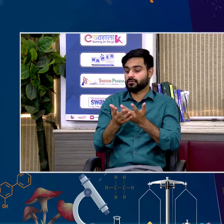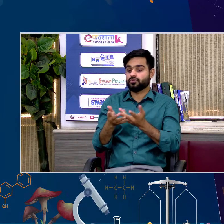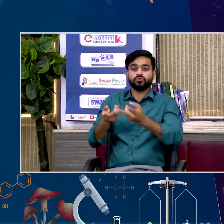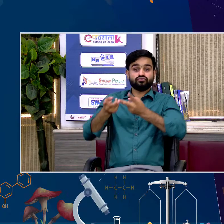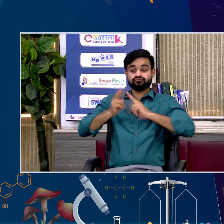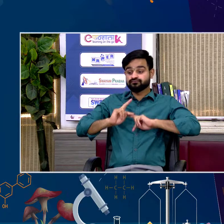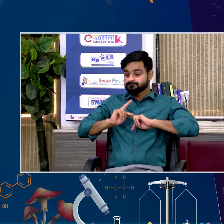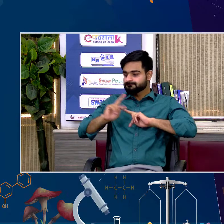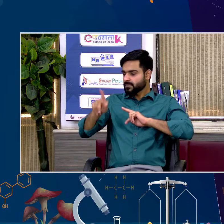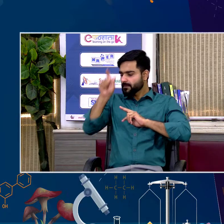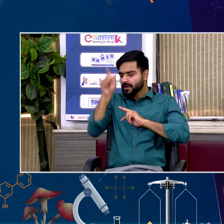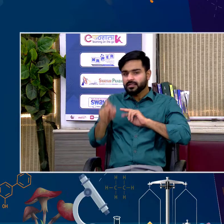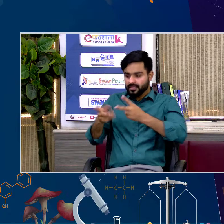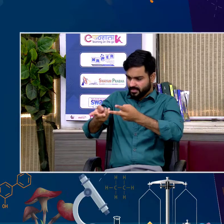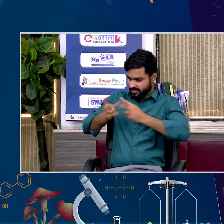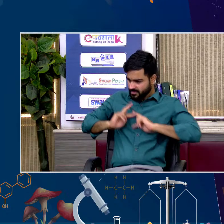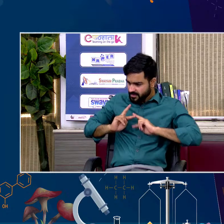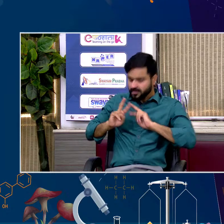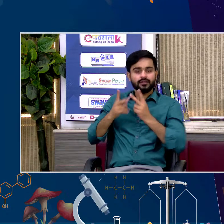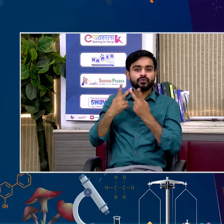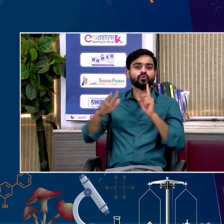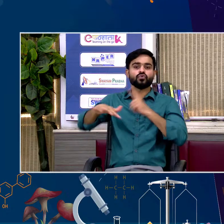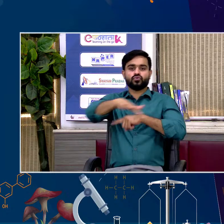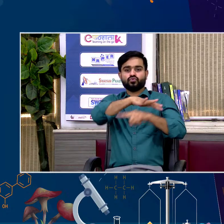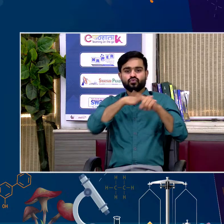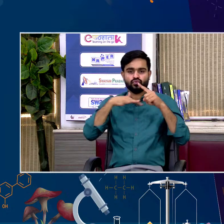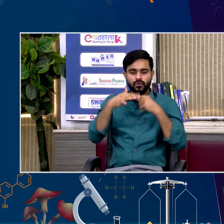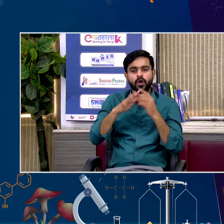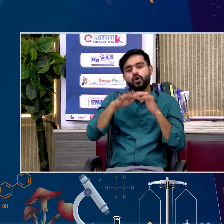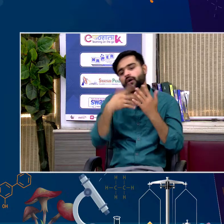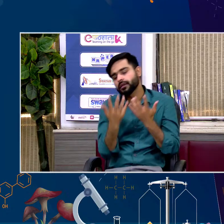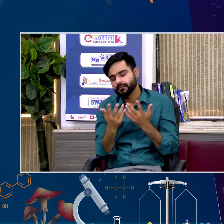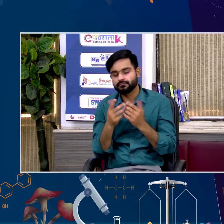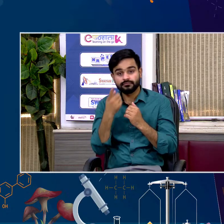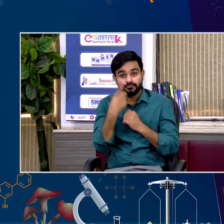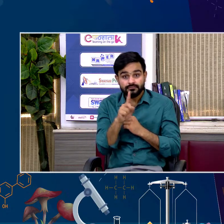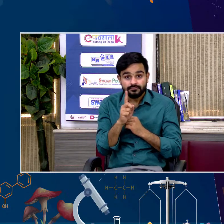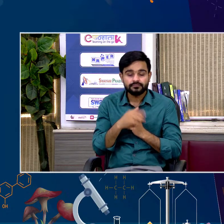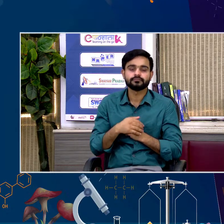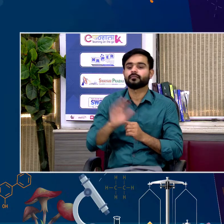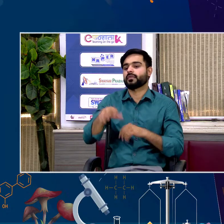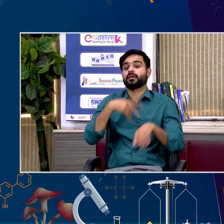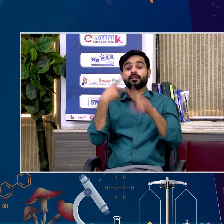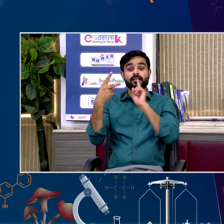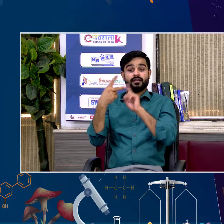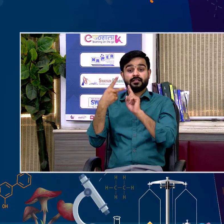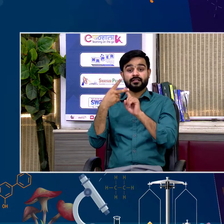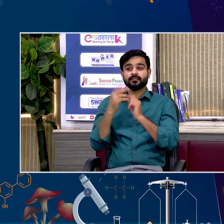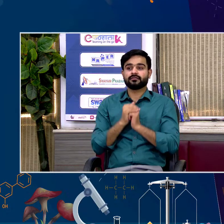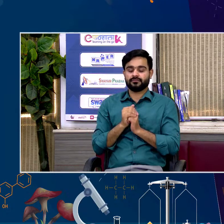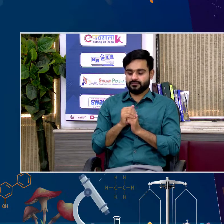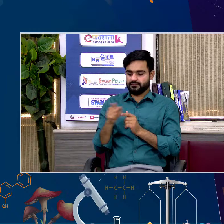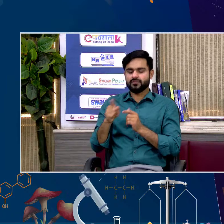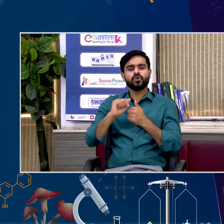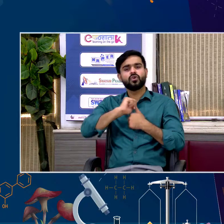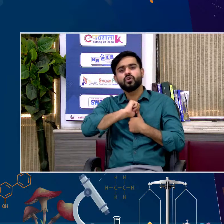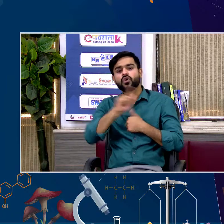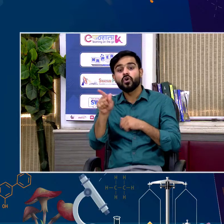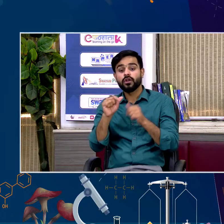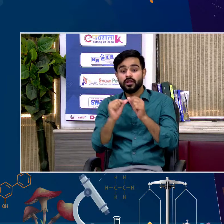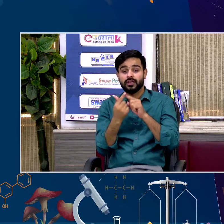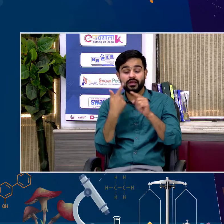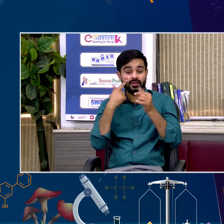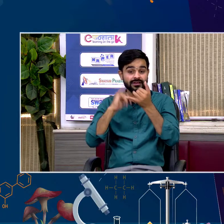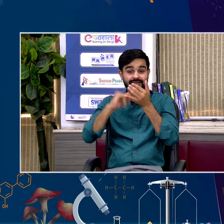the autistic person to the environment is different, right? Now the thing is that all autistic